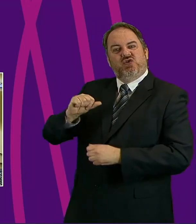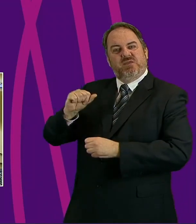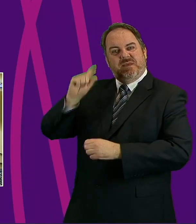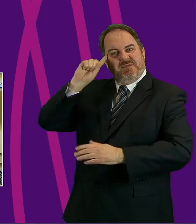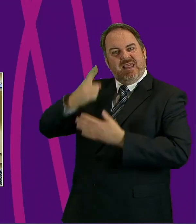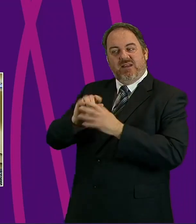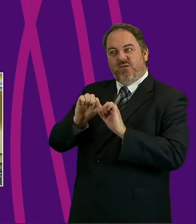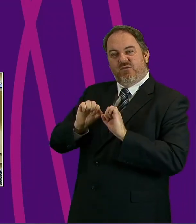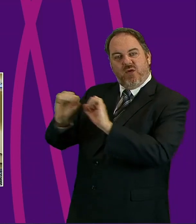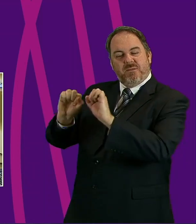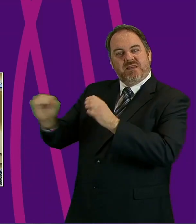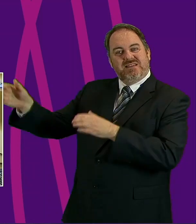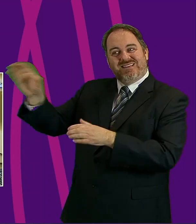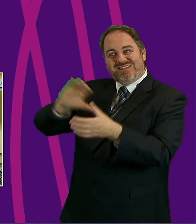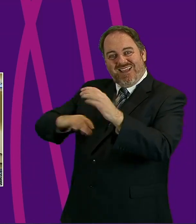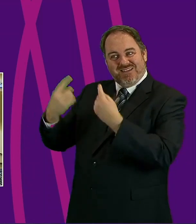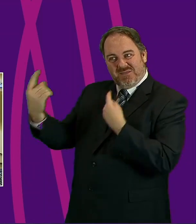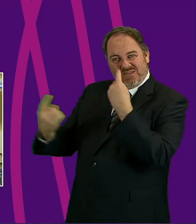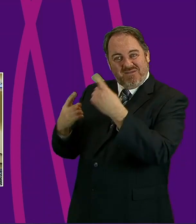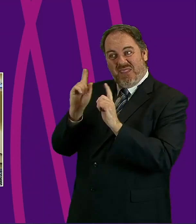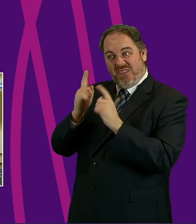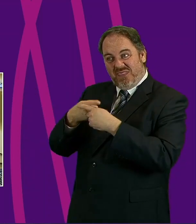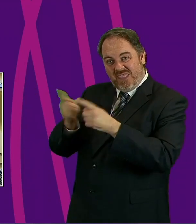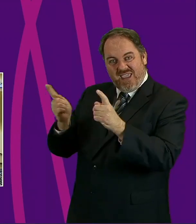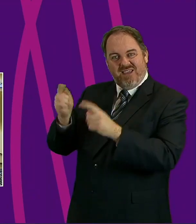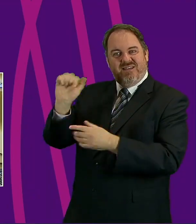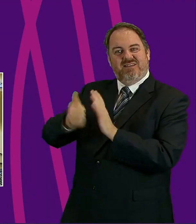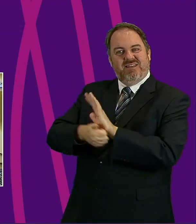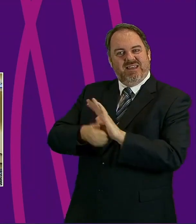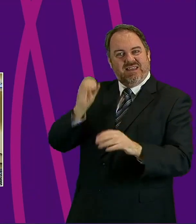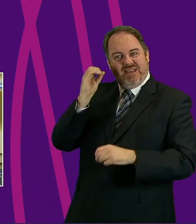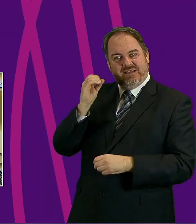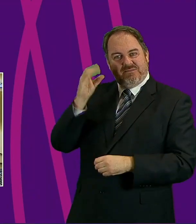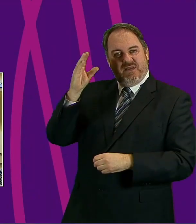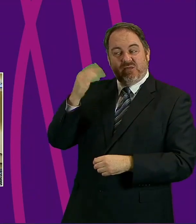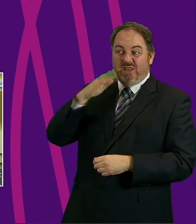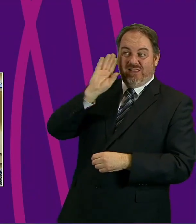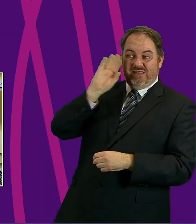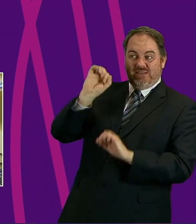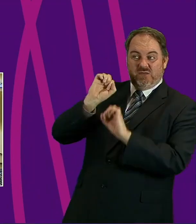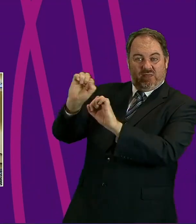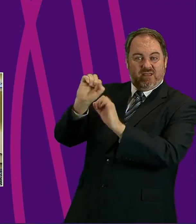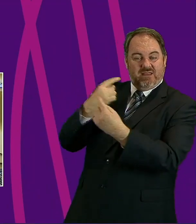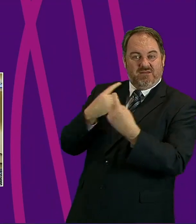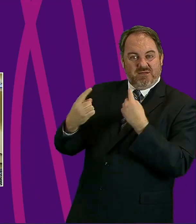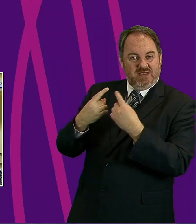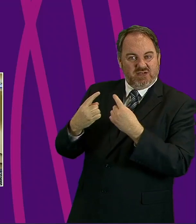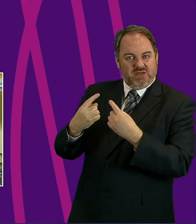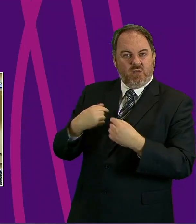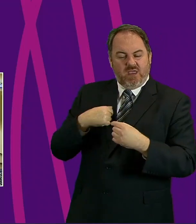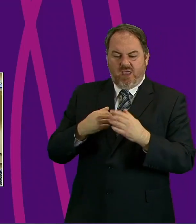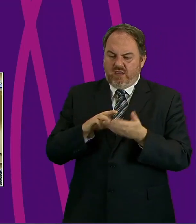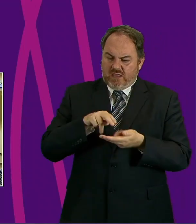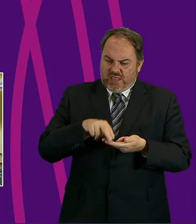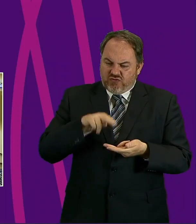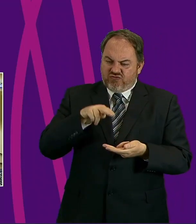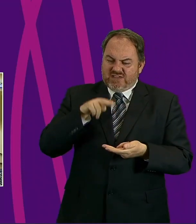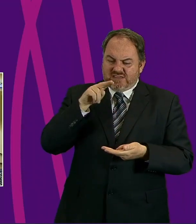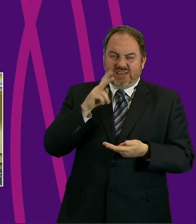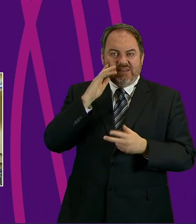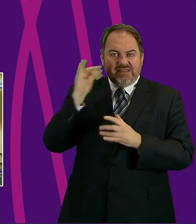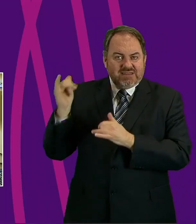team approach where we make sure we have the right approaches in place. We are building up our testing capacity. We are about to launch